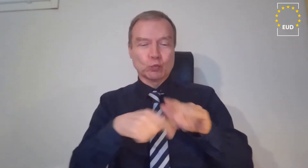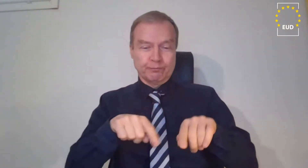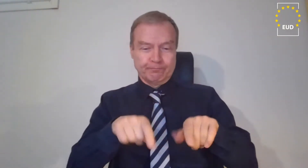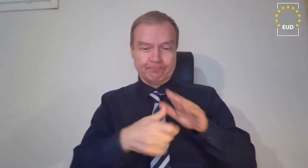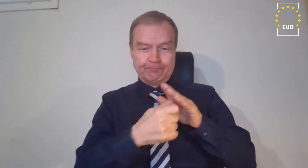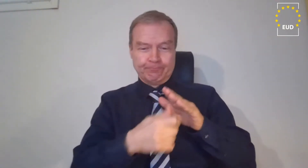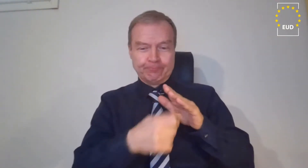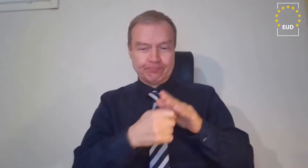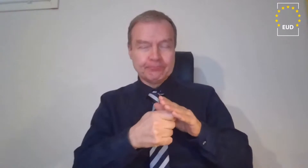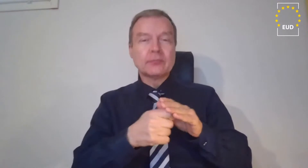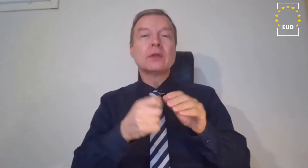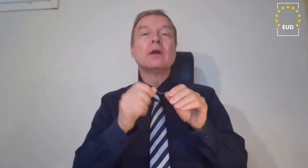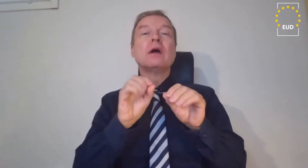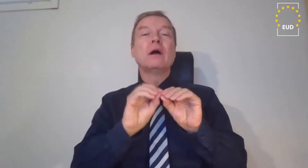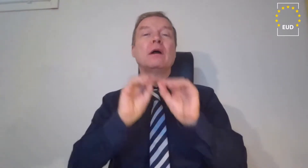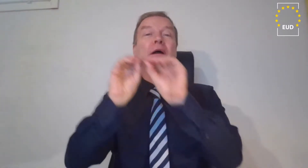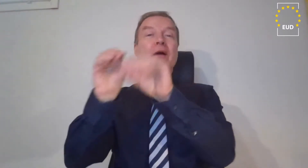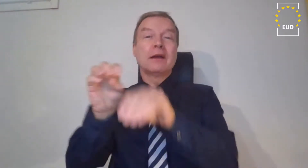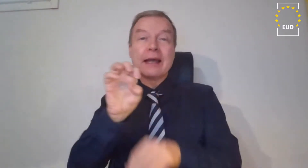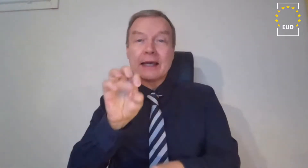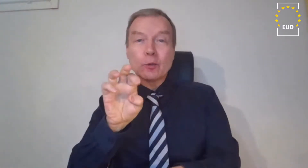This webinar will be recorded,